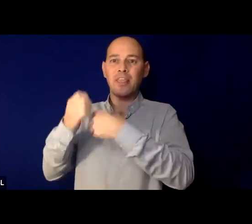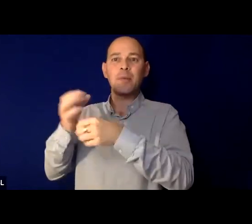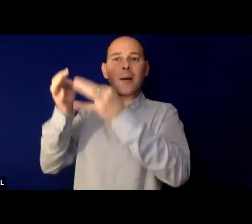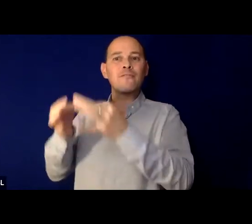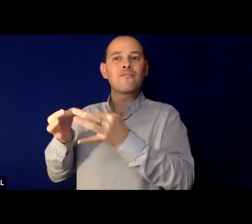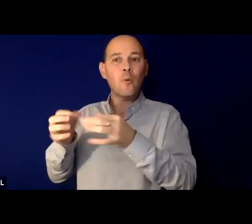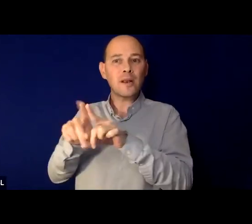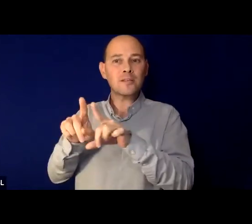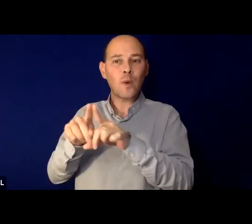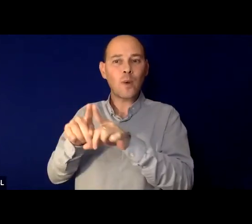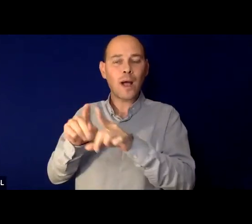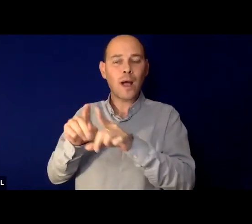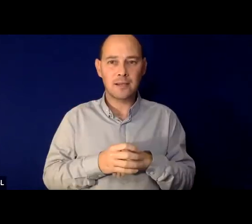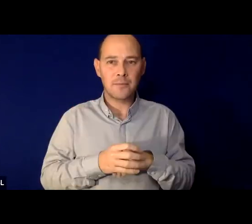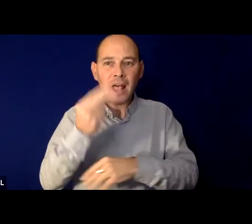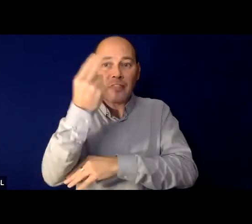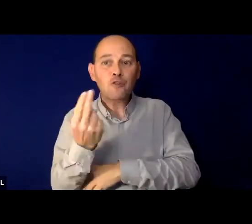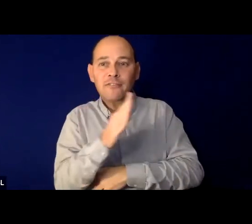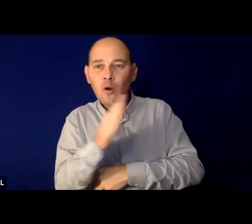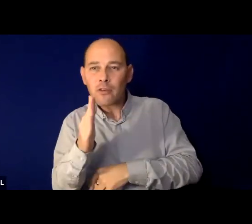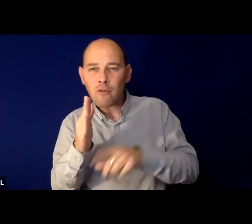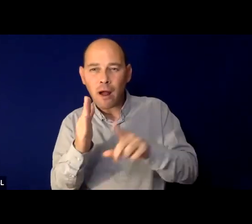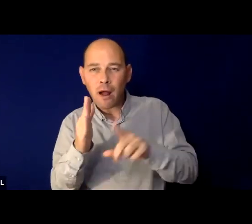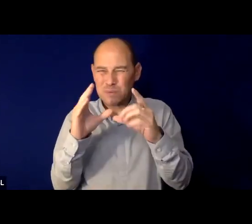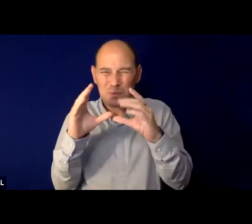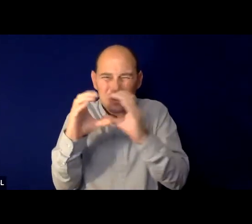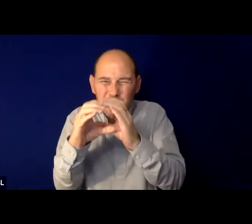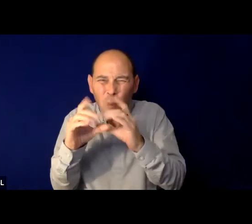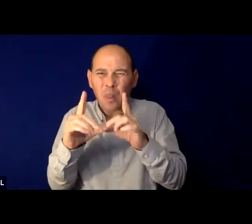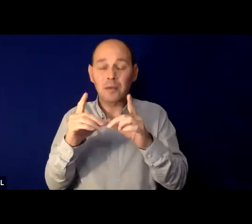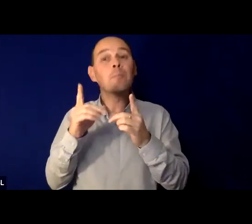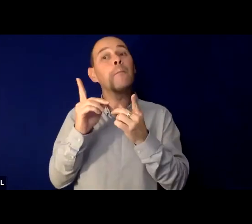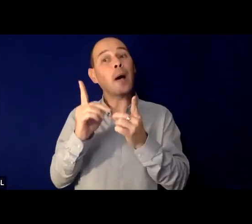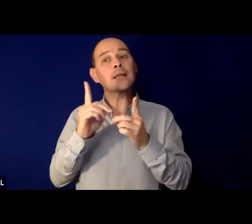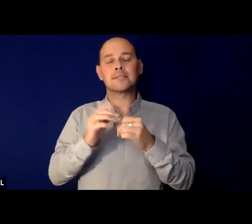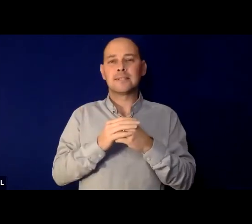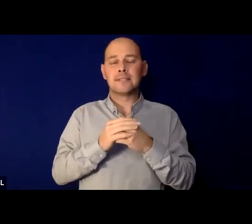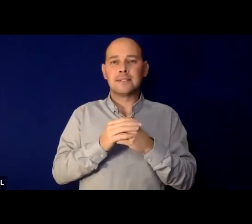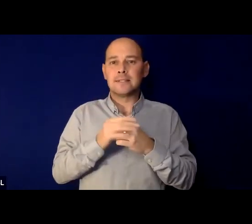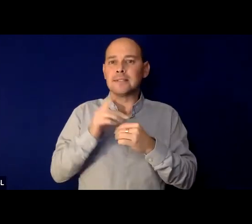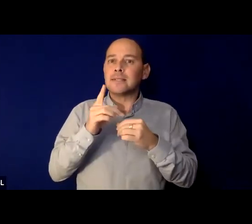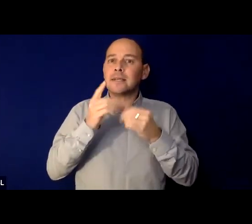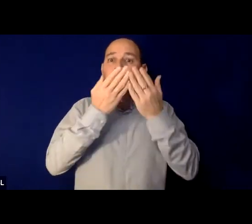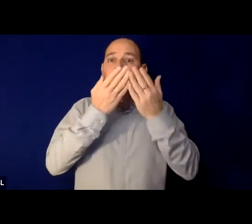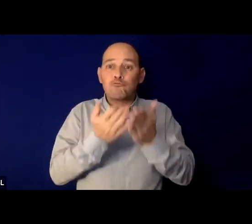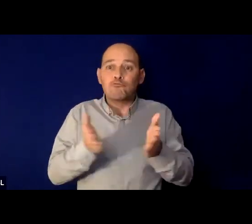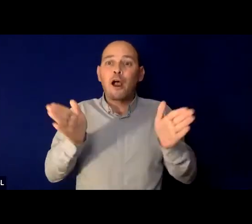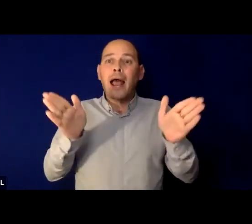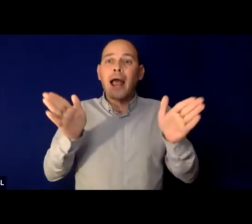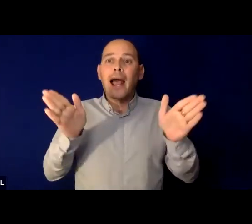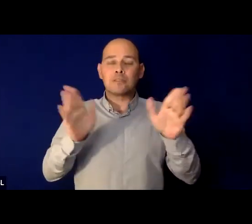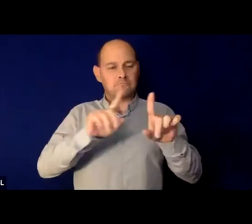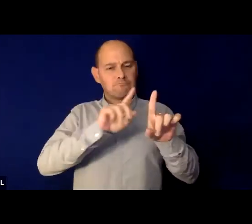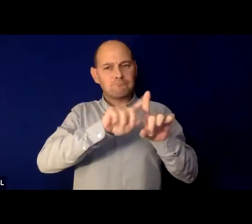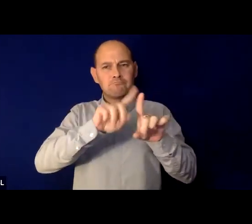on the right, which I don't expect you to look at because it's much too small, is making the point that actually, if you look at the range of different AT